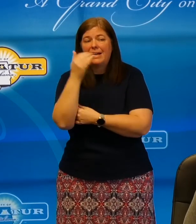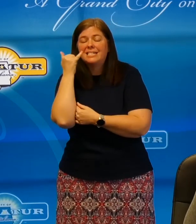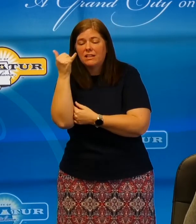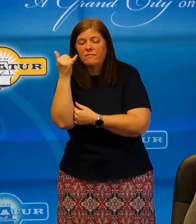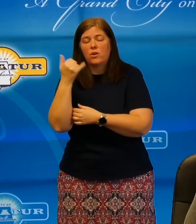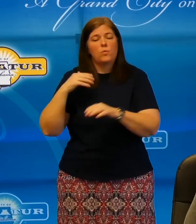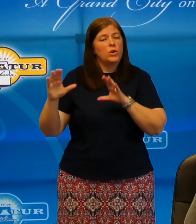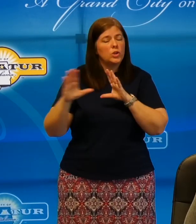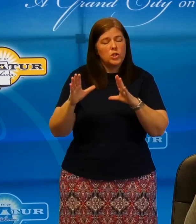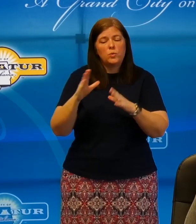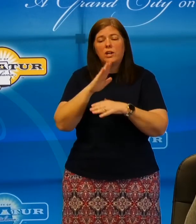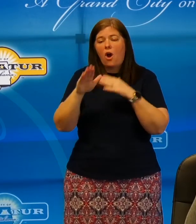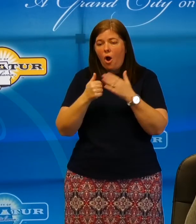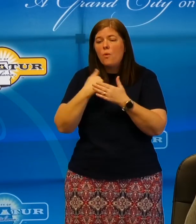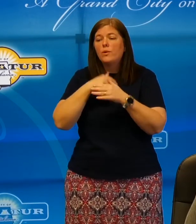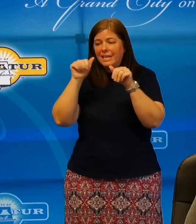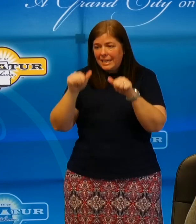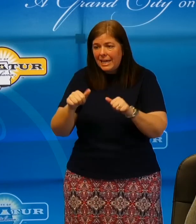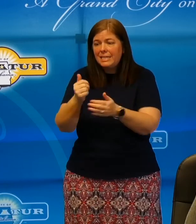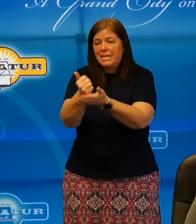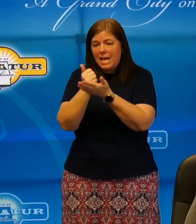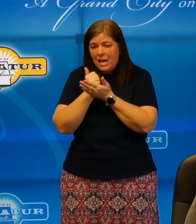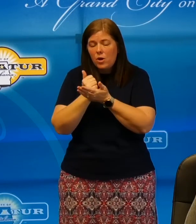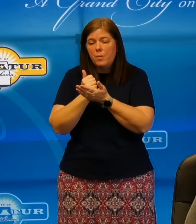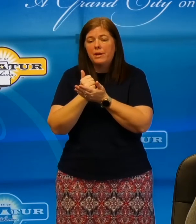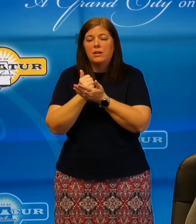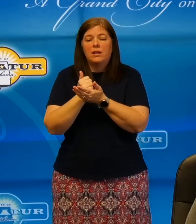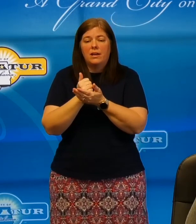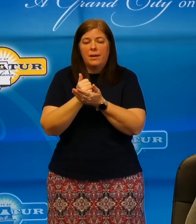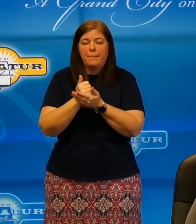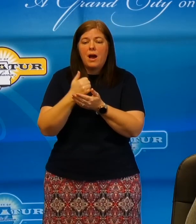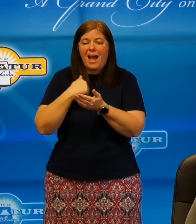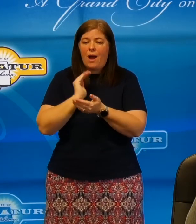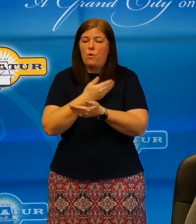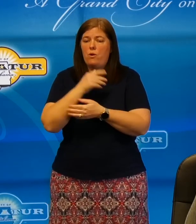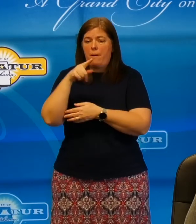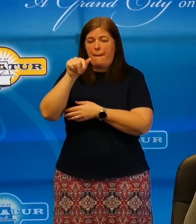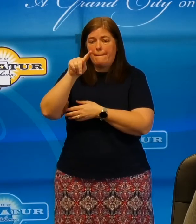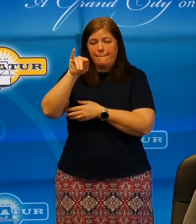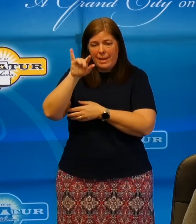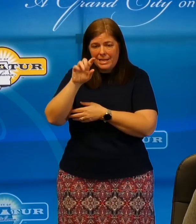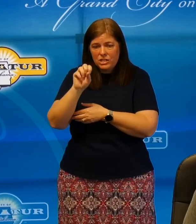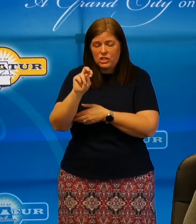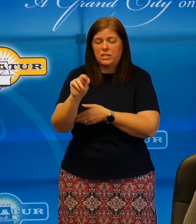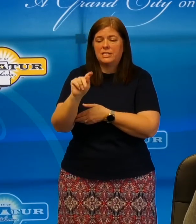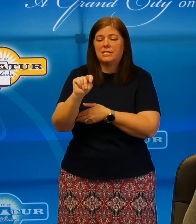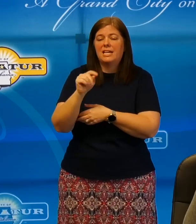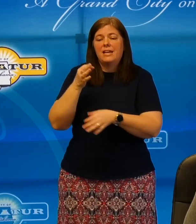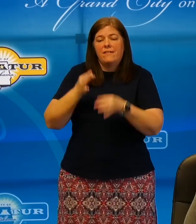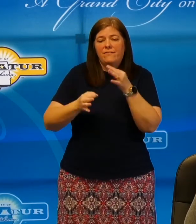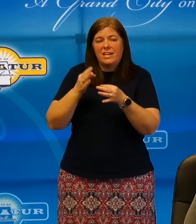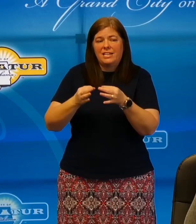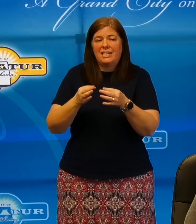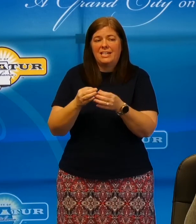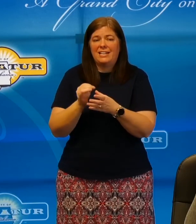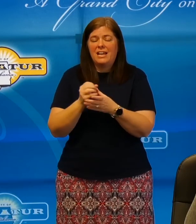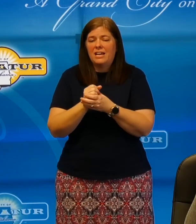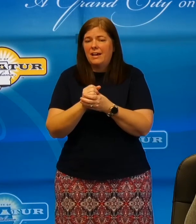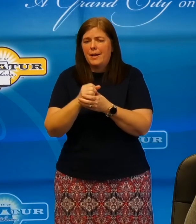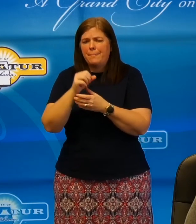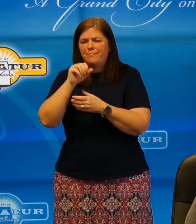can to help the patients. If they can FaceTime or video chat, we encourage that. We feel